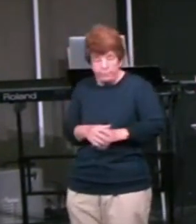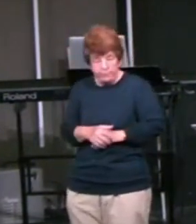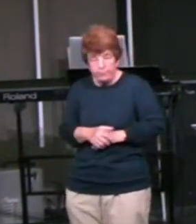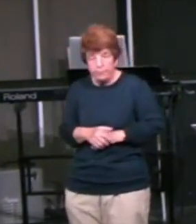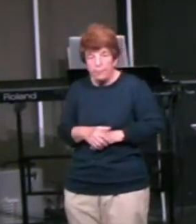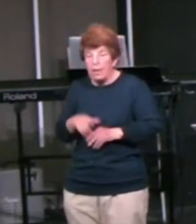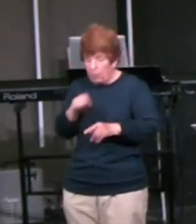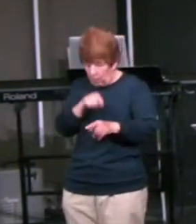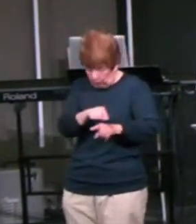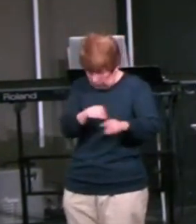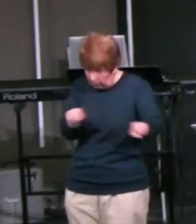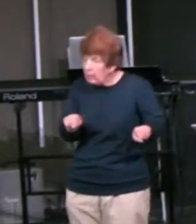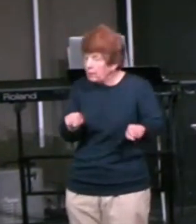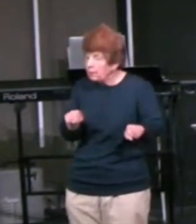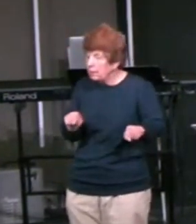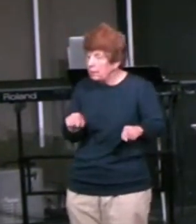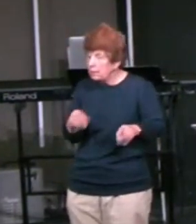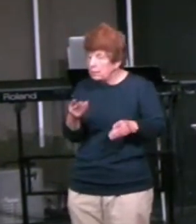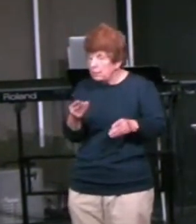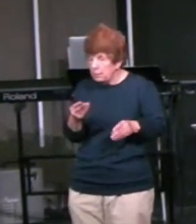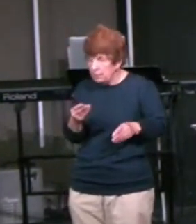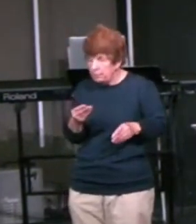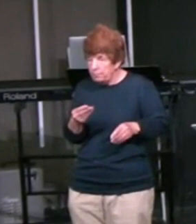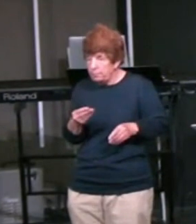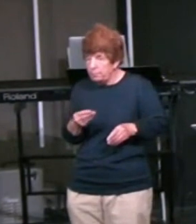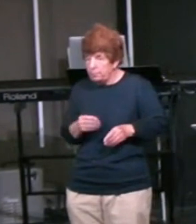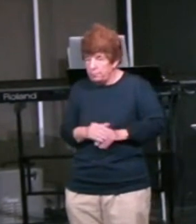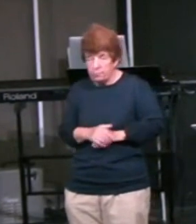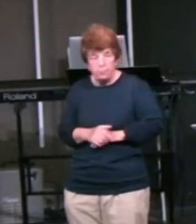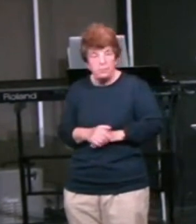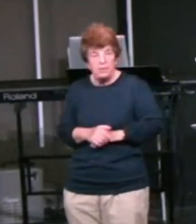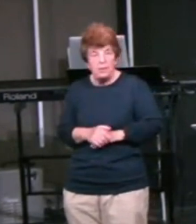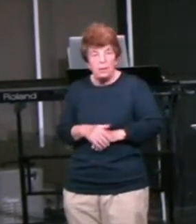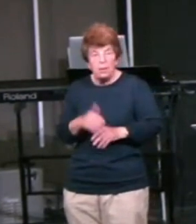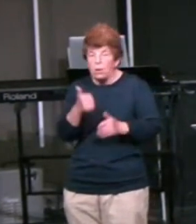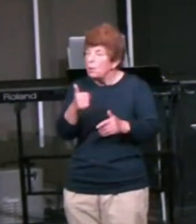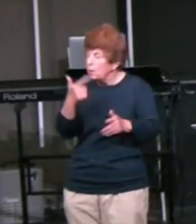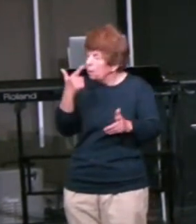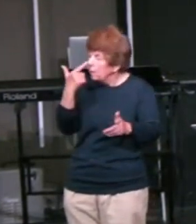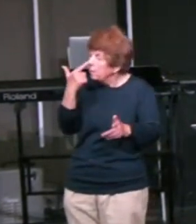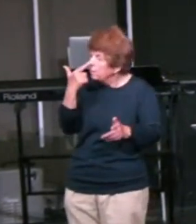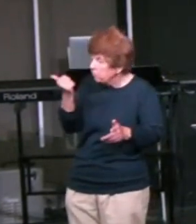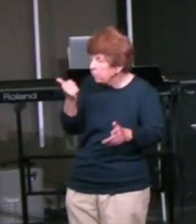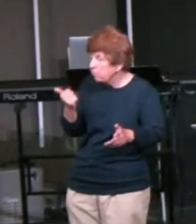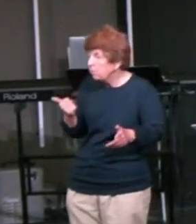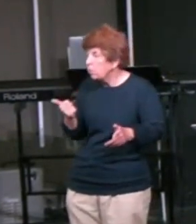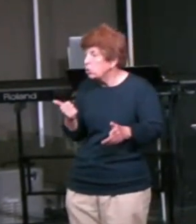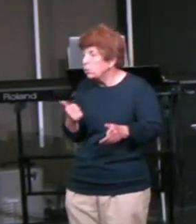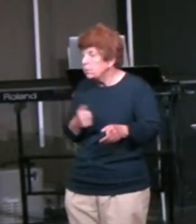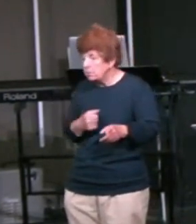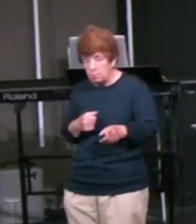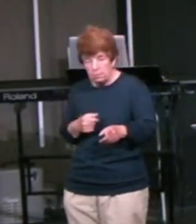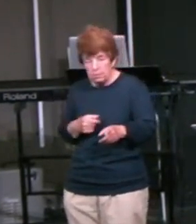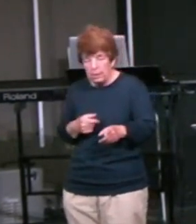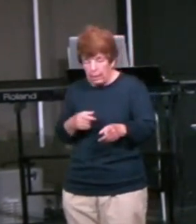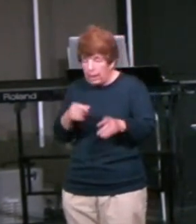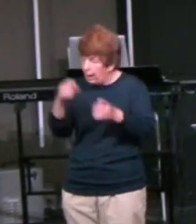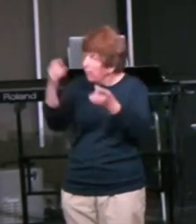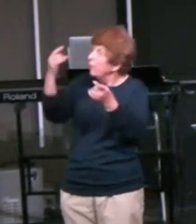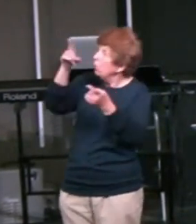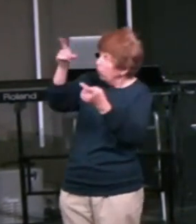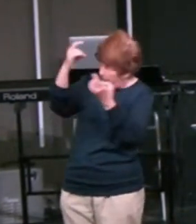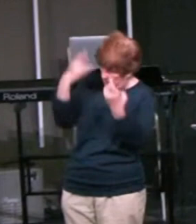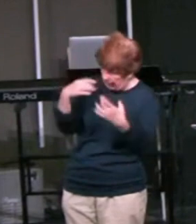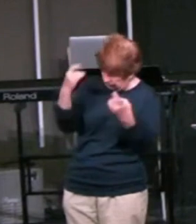Those possessions were something that good fortune, if you want to put it that way, had blessed him with